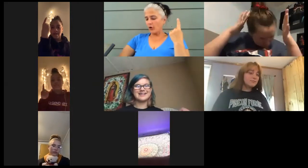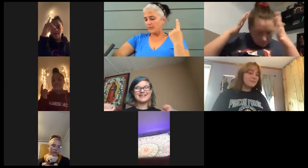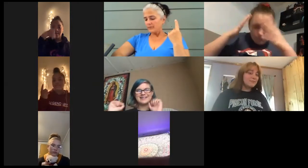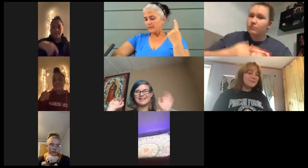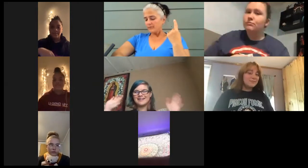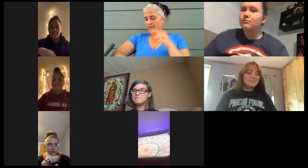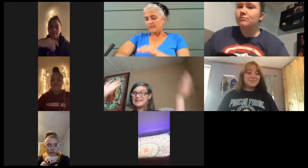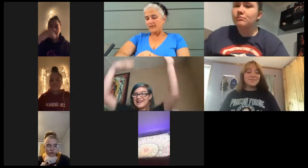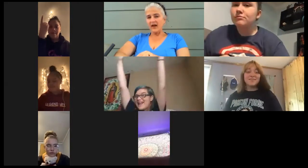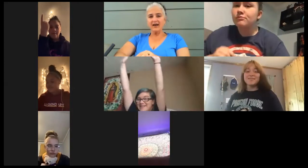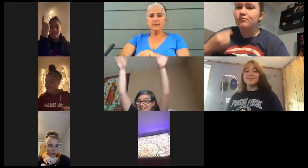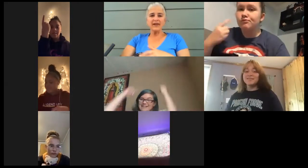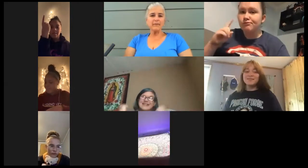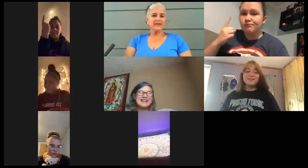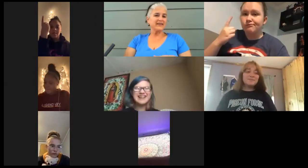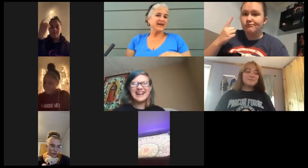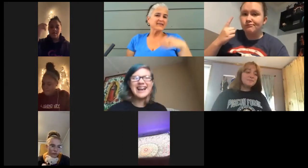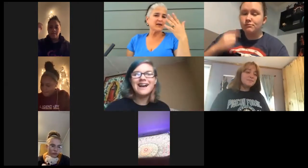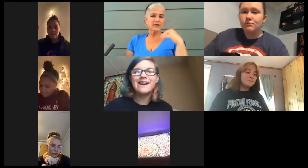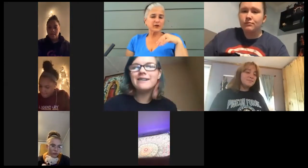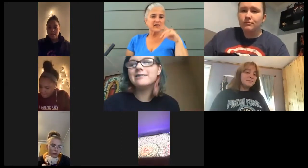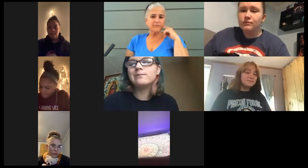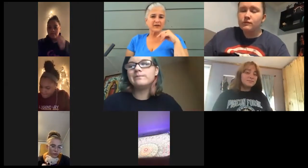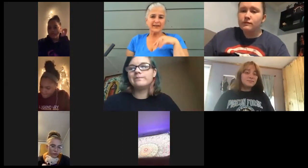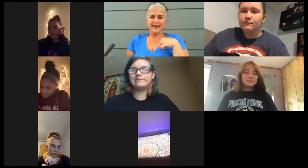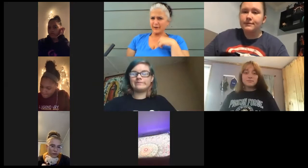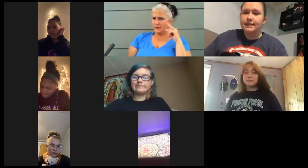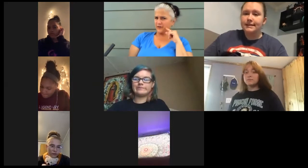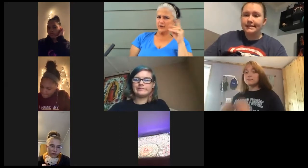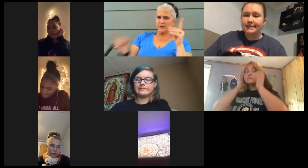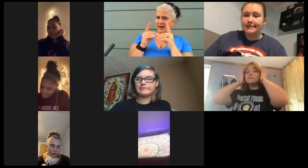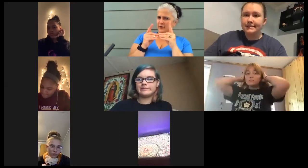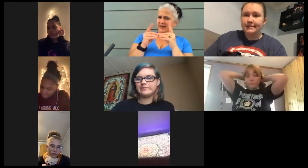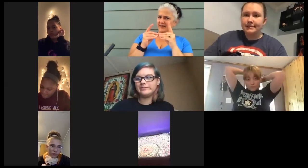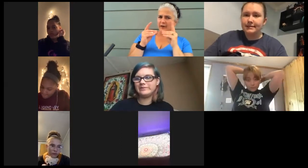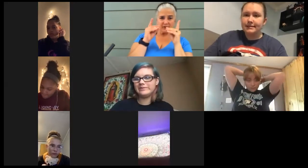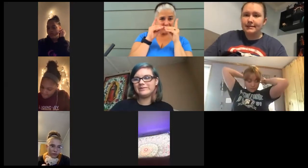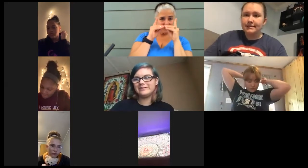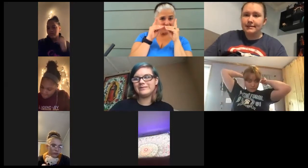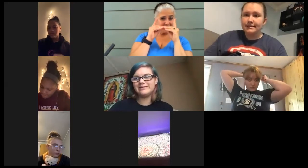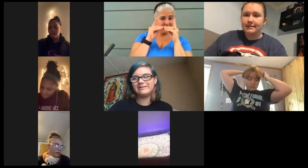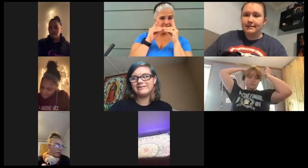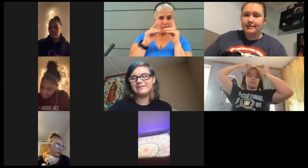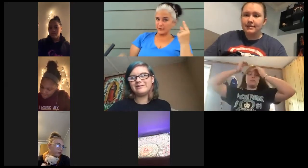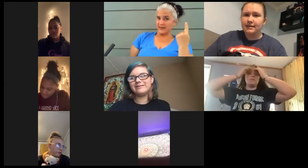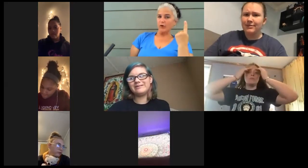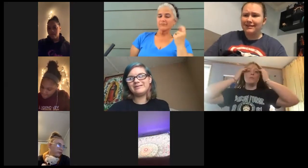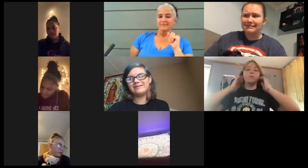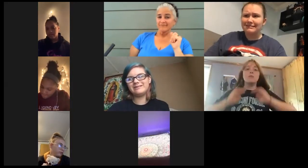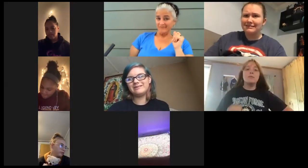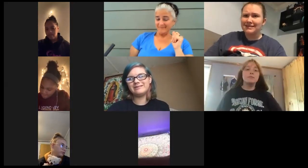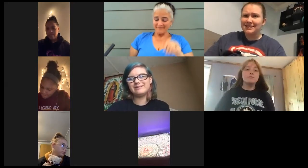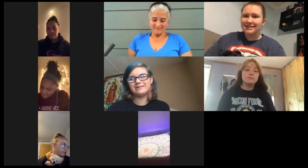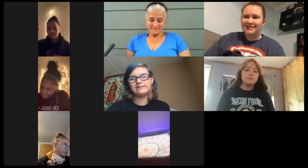Yep, single. That may like say some cute deaf boy's like, hey, are you dating? Are you seeing anybody dating, or are you